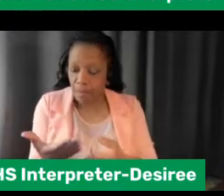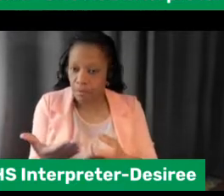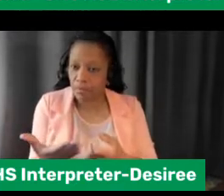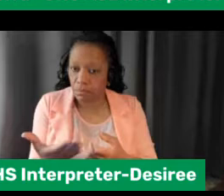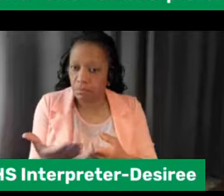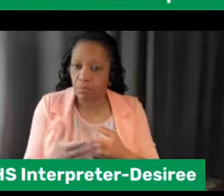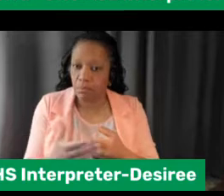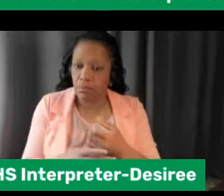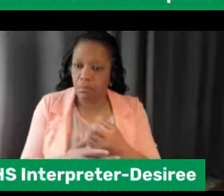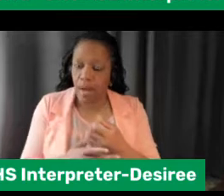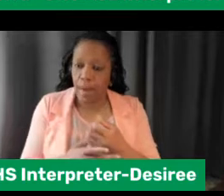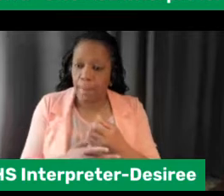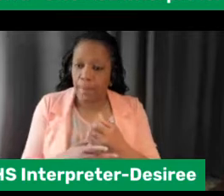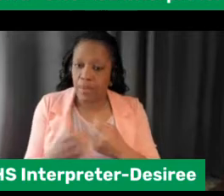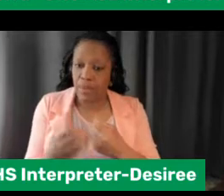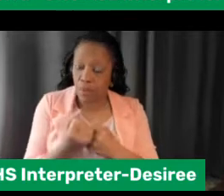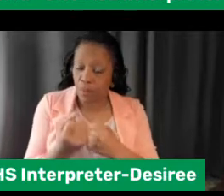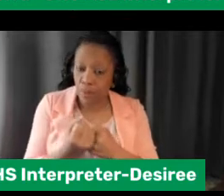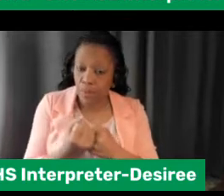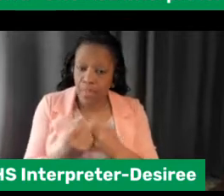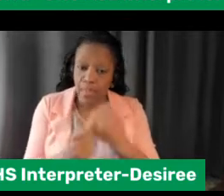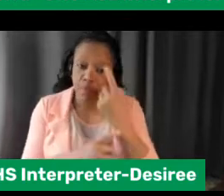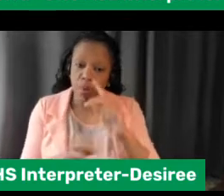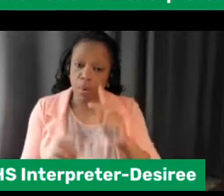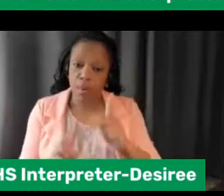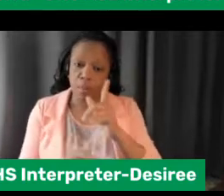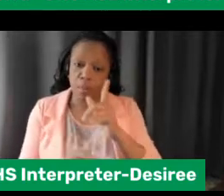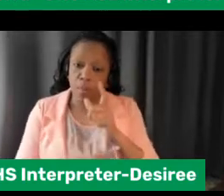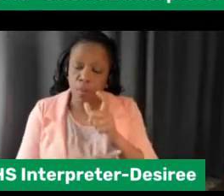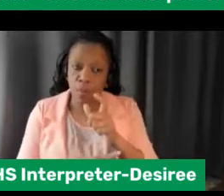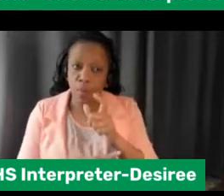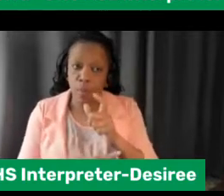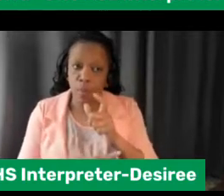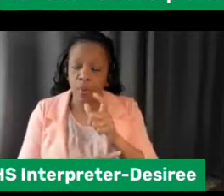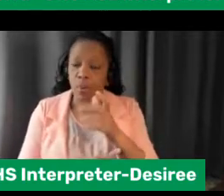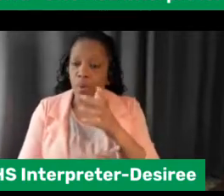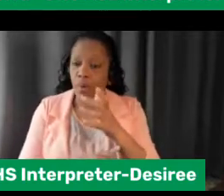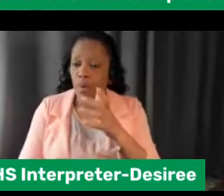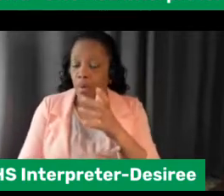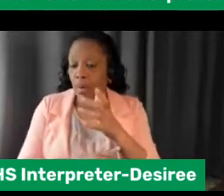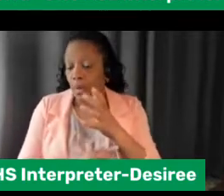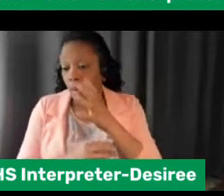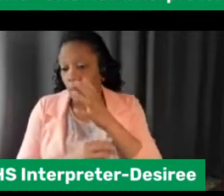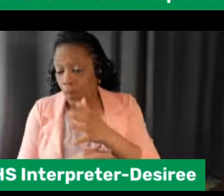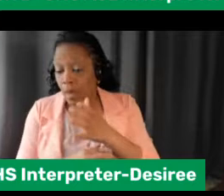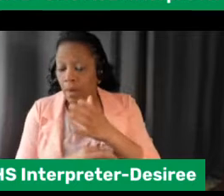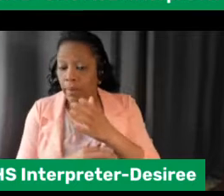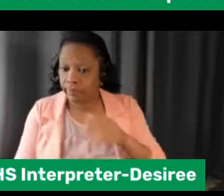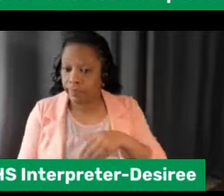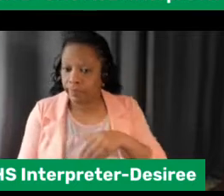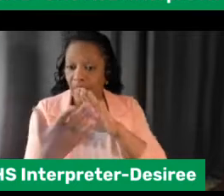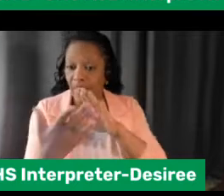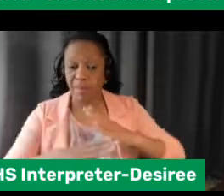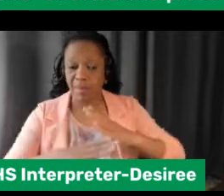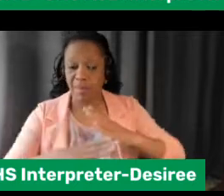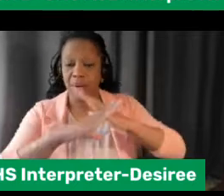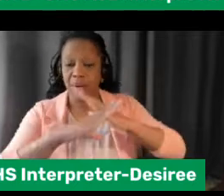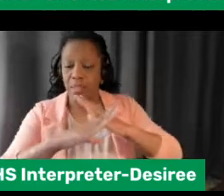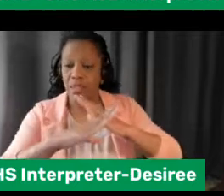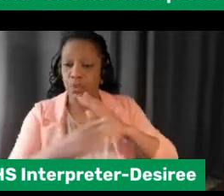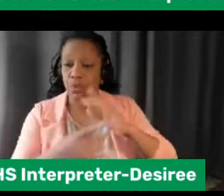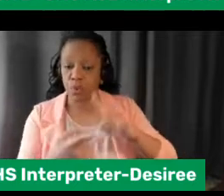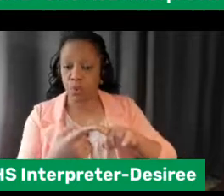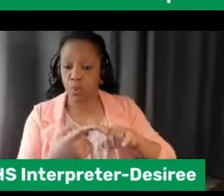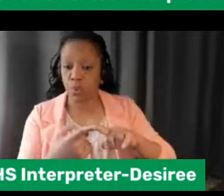who otherwise face barriers to dignified employment. And ChiFresh kicked off. We decided to be